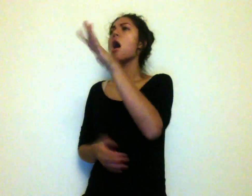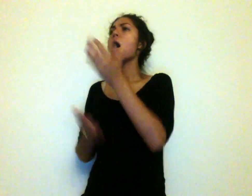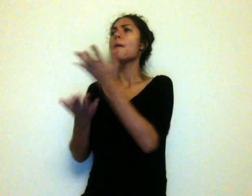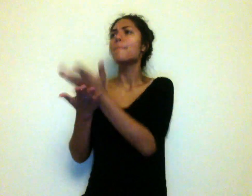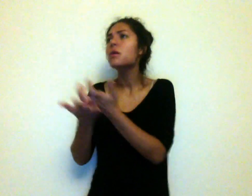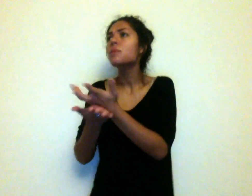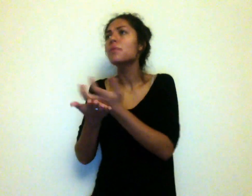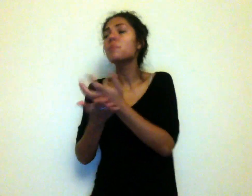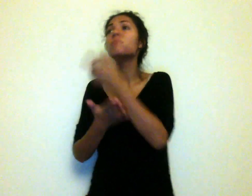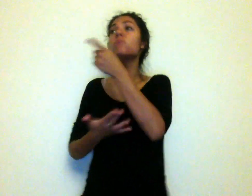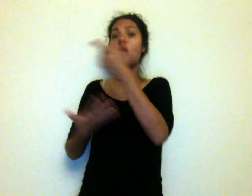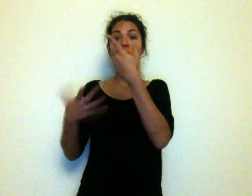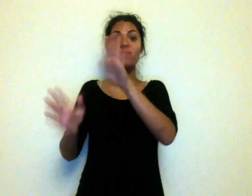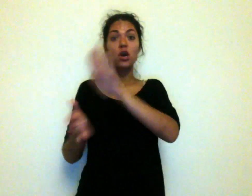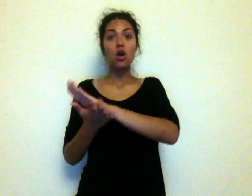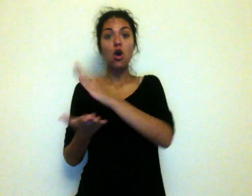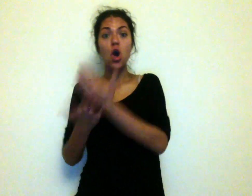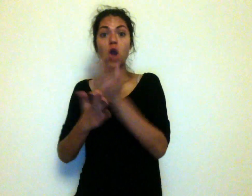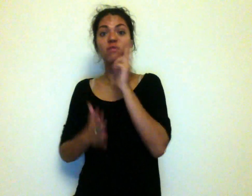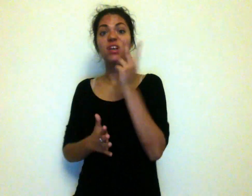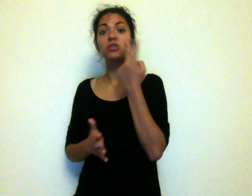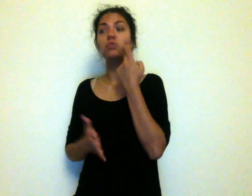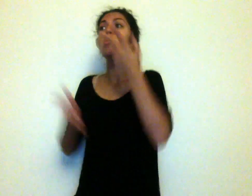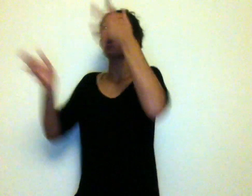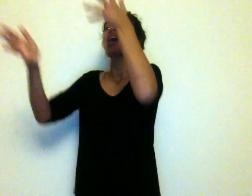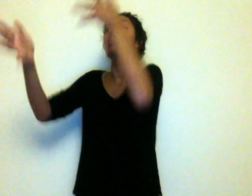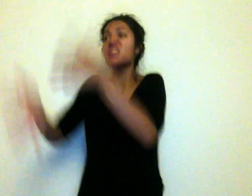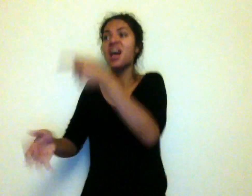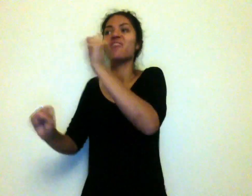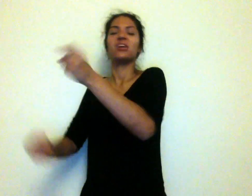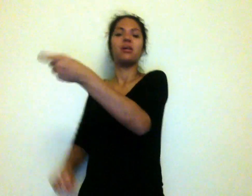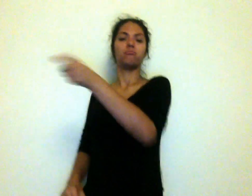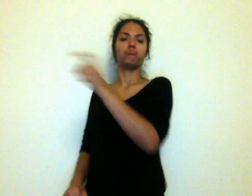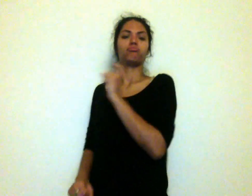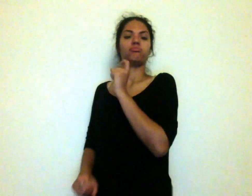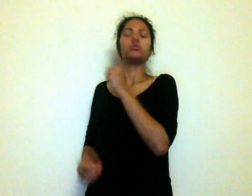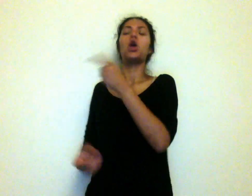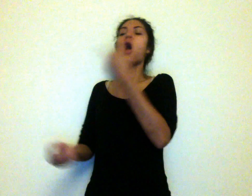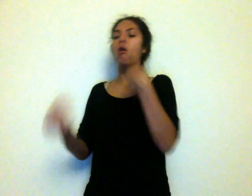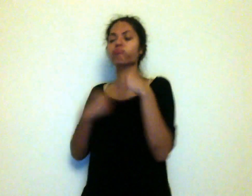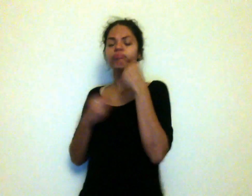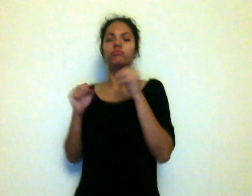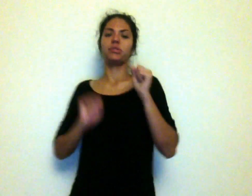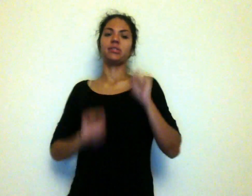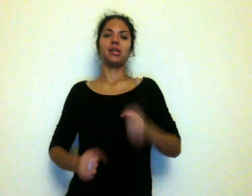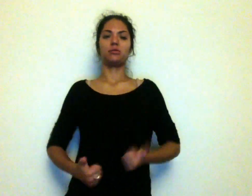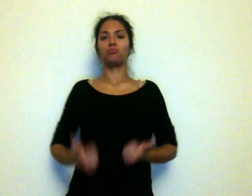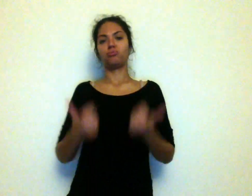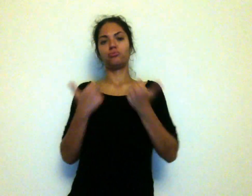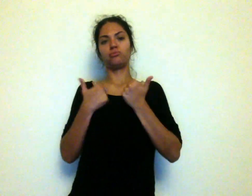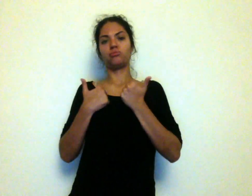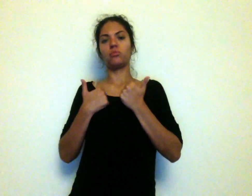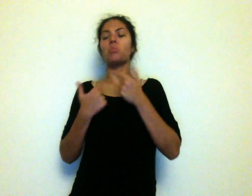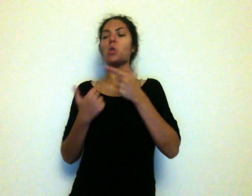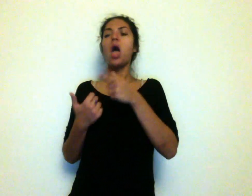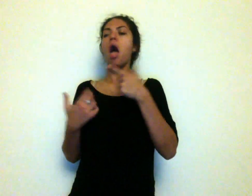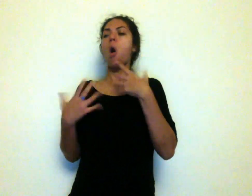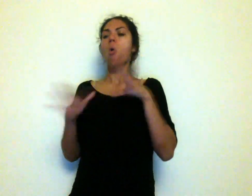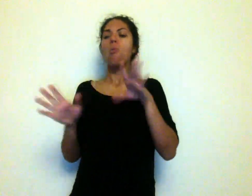vegetables left over from what you'd cooked for yourself, then he would take it, so that this way you had not annihilated life for his sake. It was already